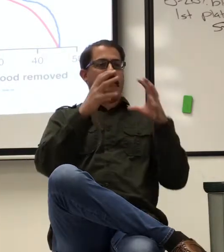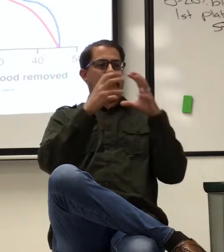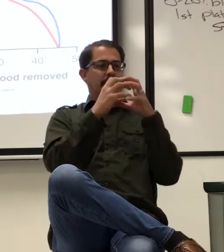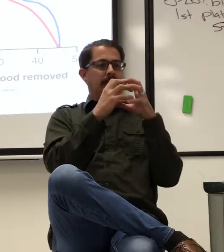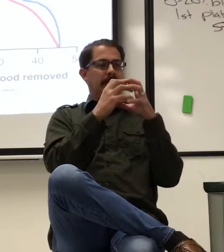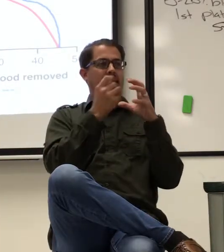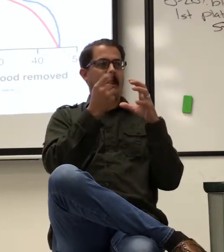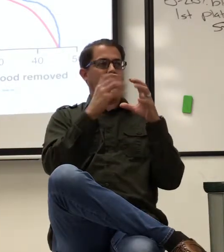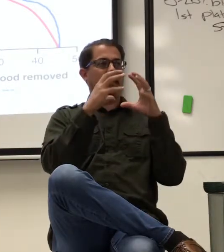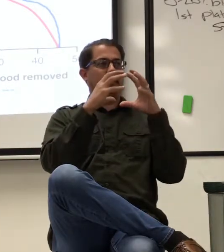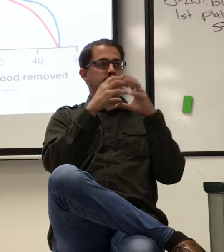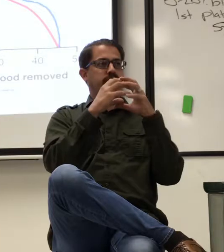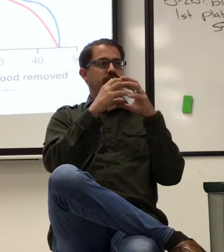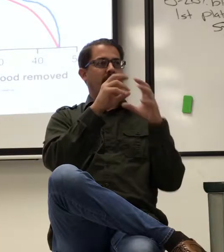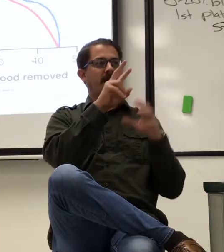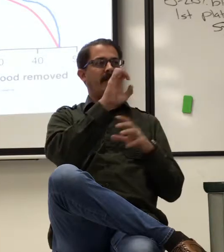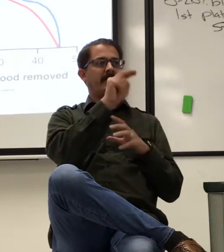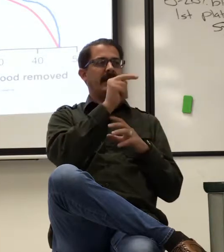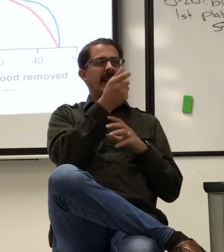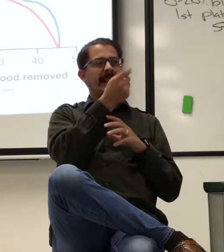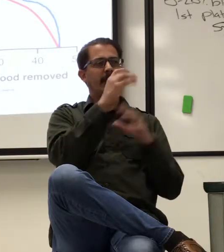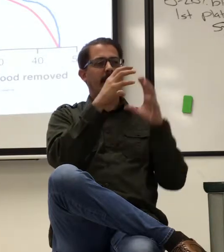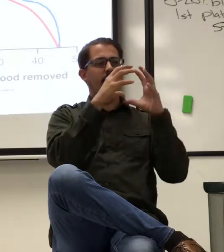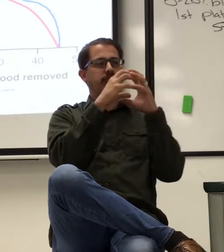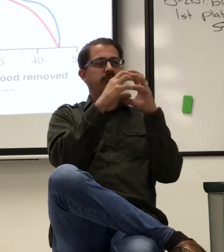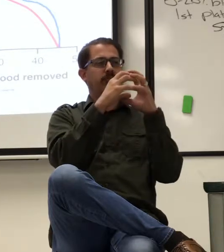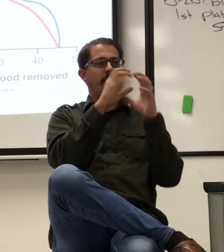vasoconstriction of the veins.